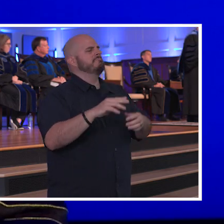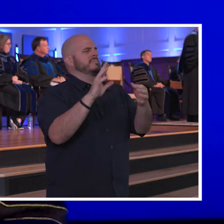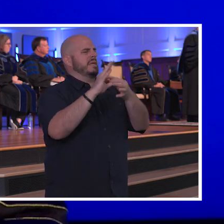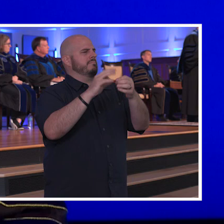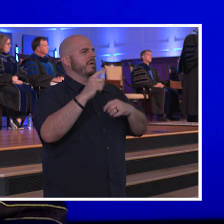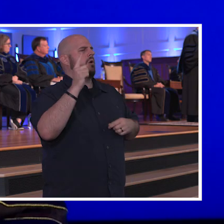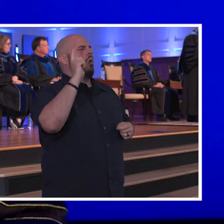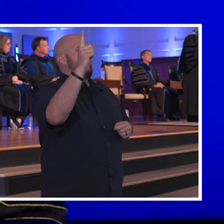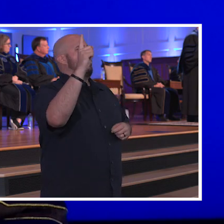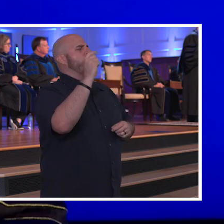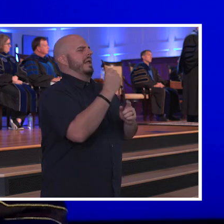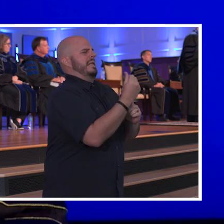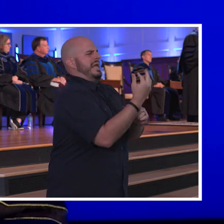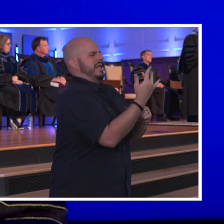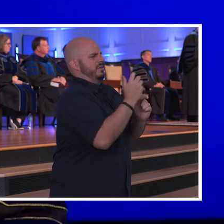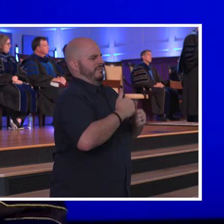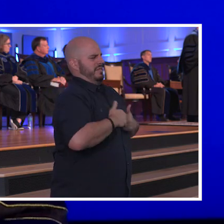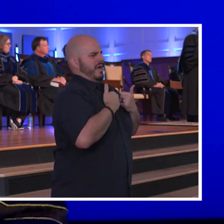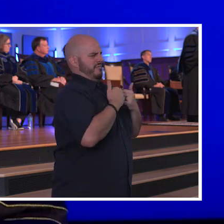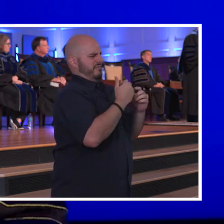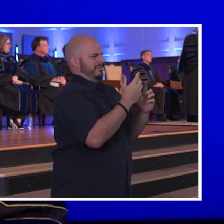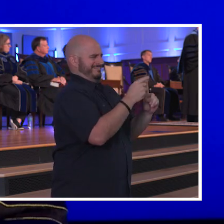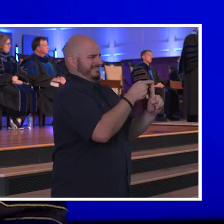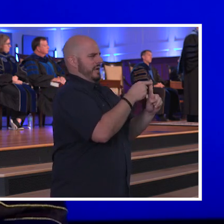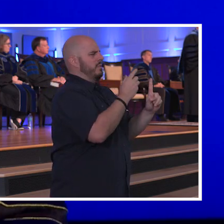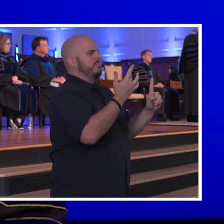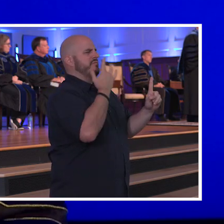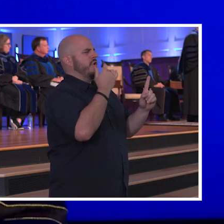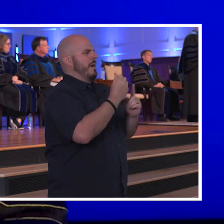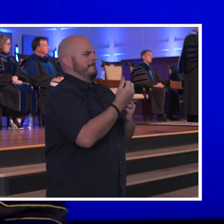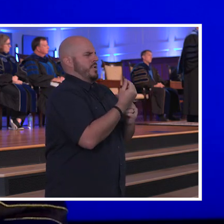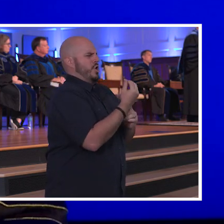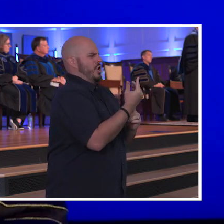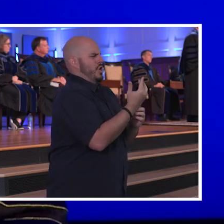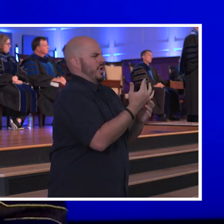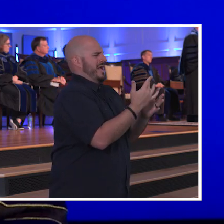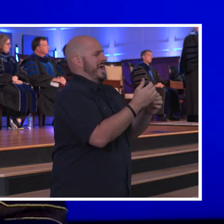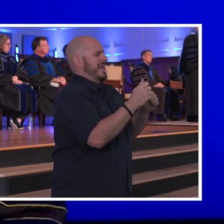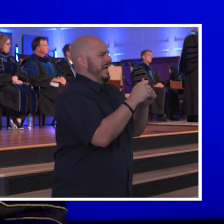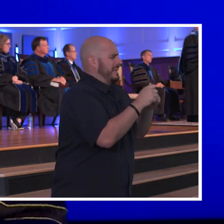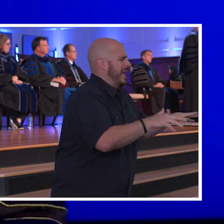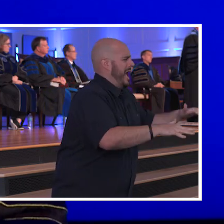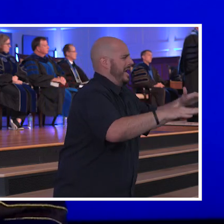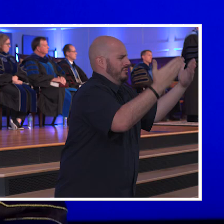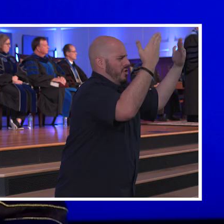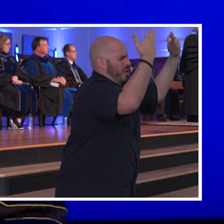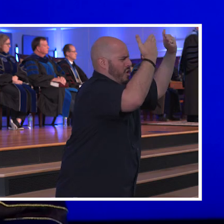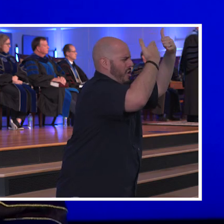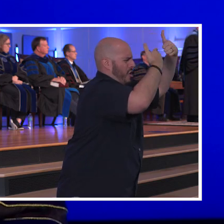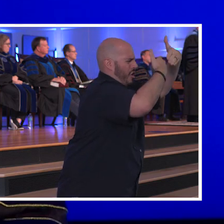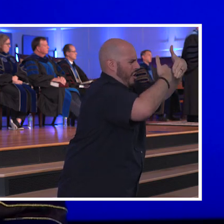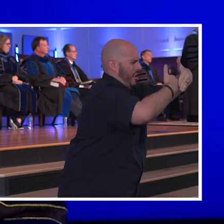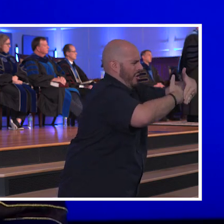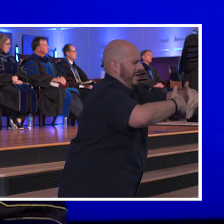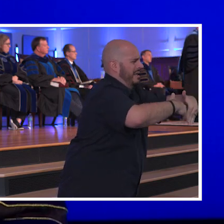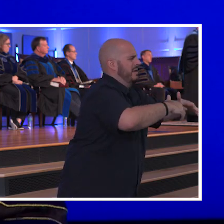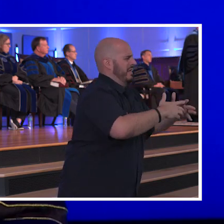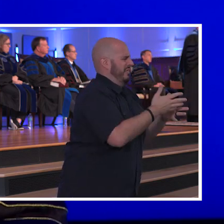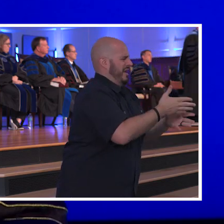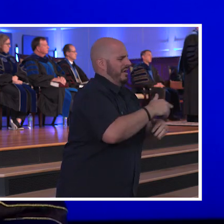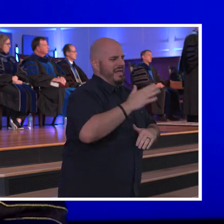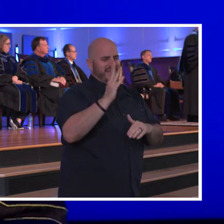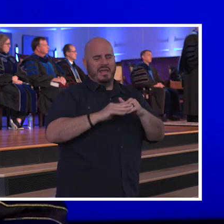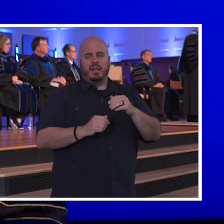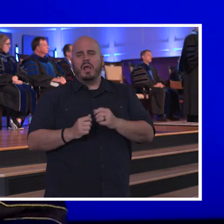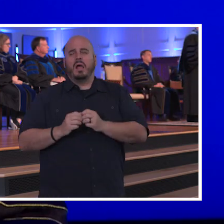to burn, and I would rather burn it out in a land filled with darkness than in a land flooded with